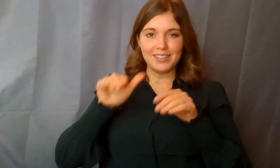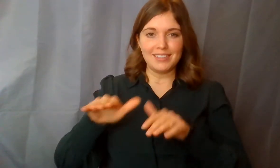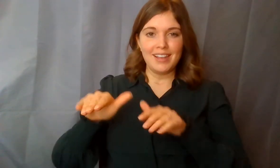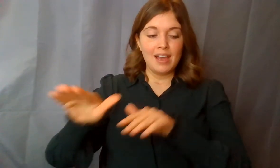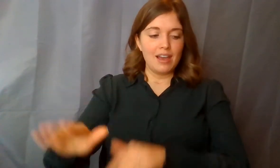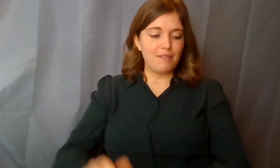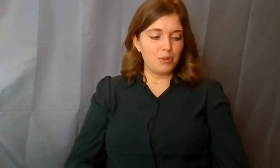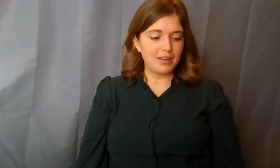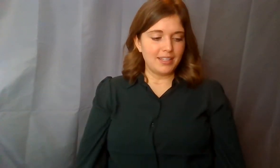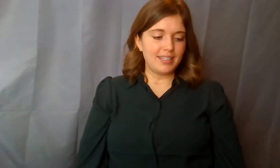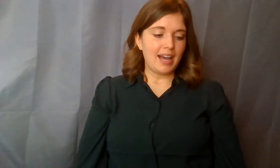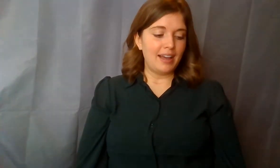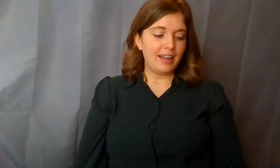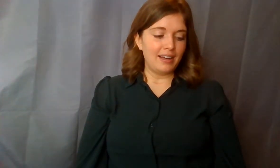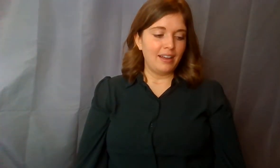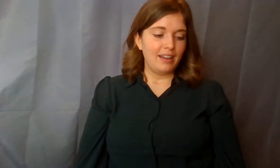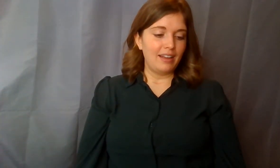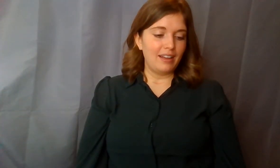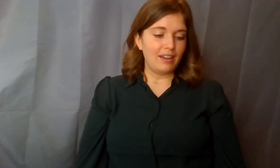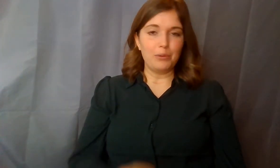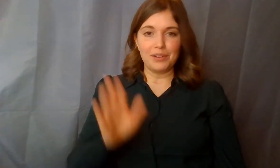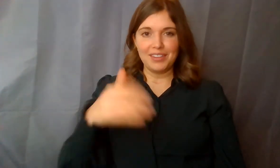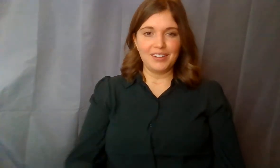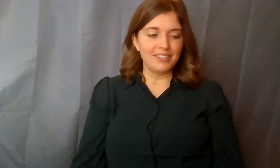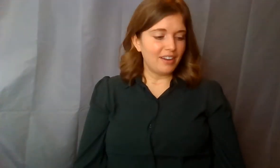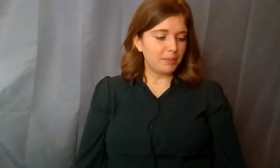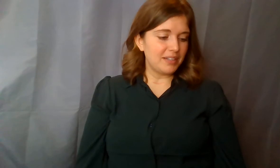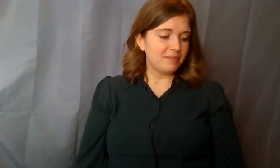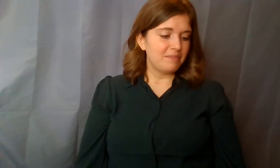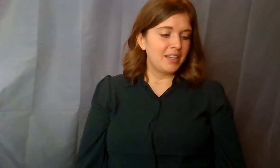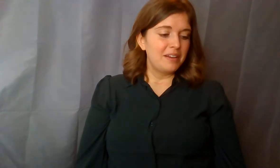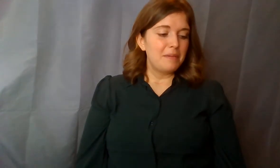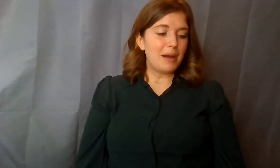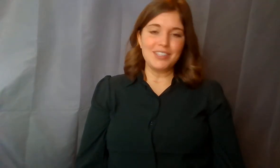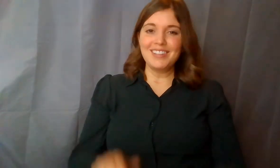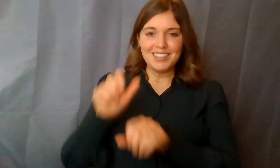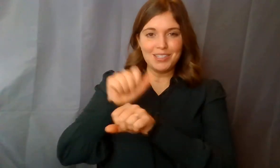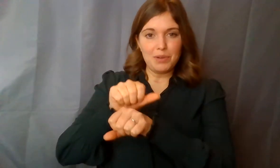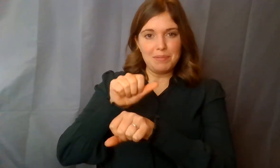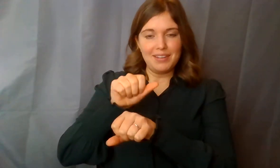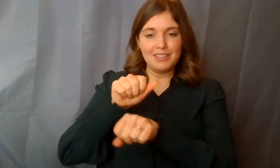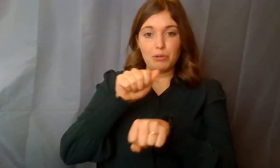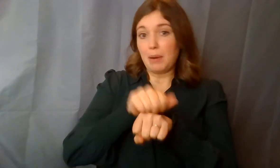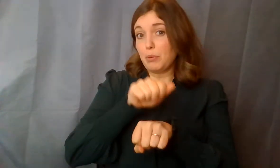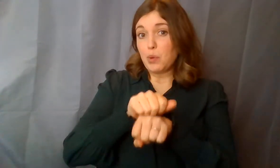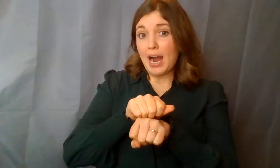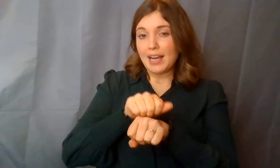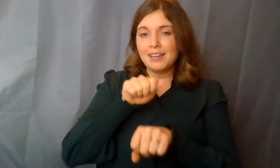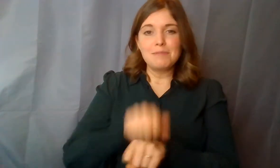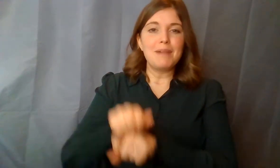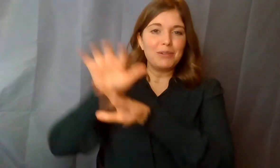Ocean. If you want to sign, oh, we'll get there. Never mind. Mountain. This is a repeat. So remember rock,